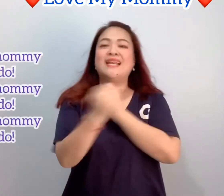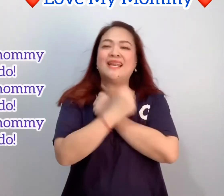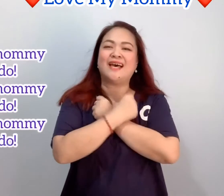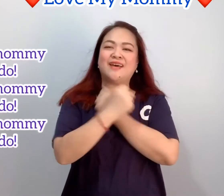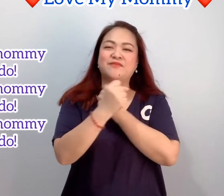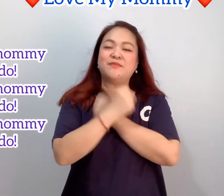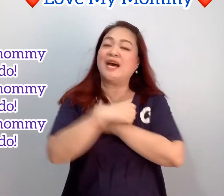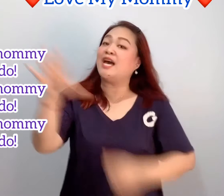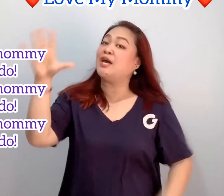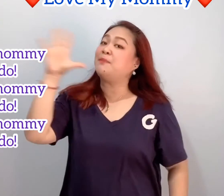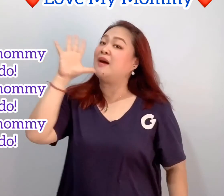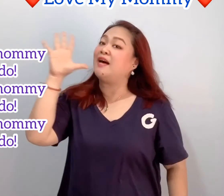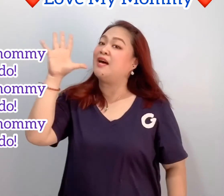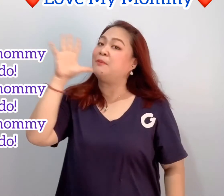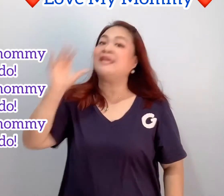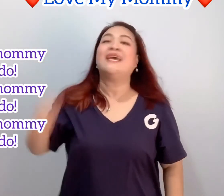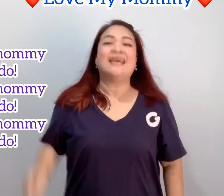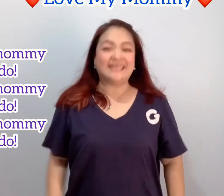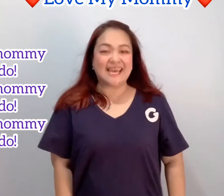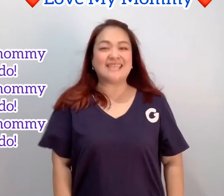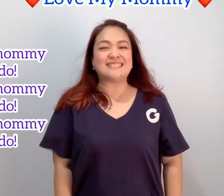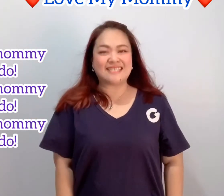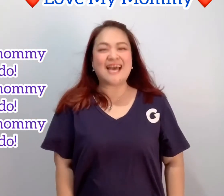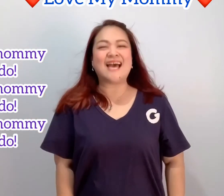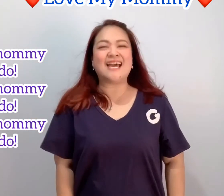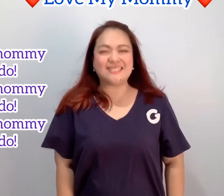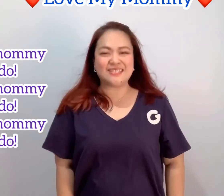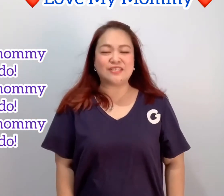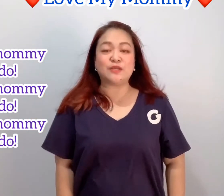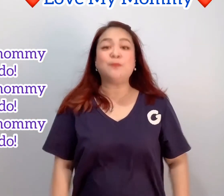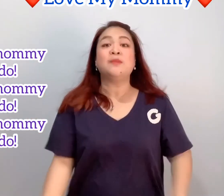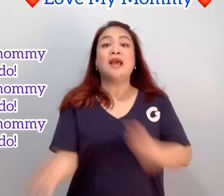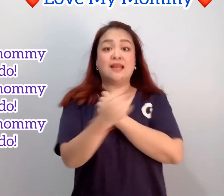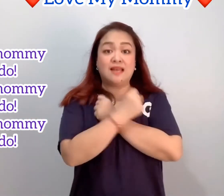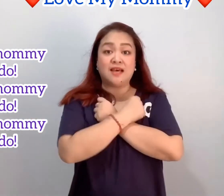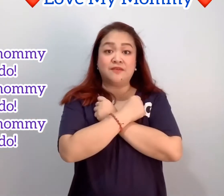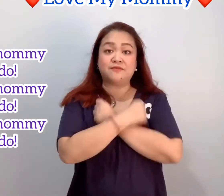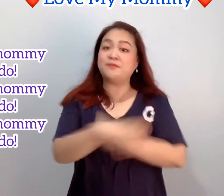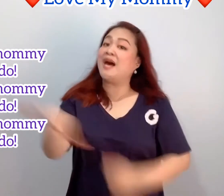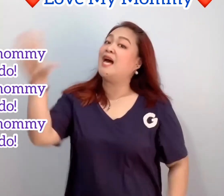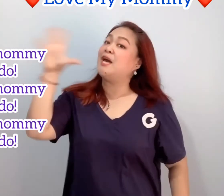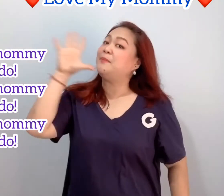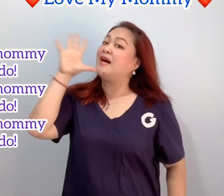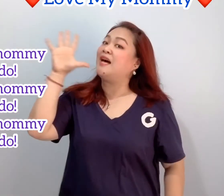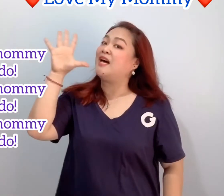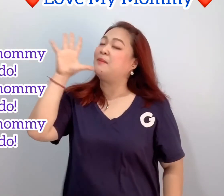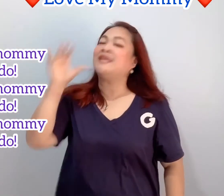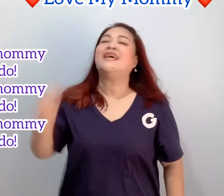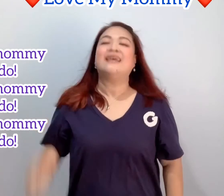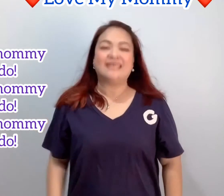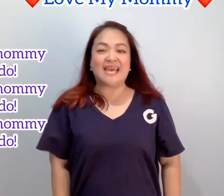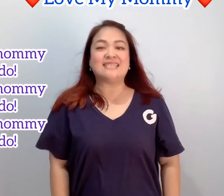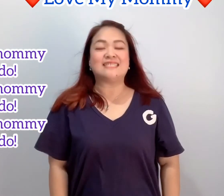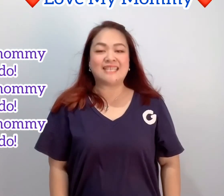Love my mommy, yes I do. Love my mommy, yes I